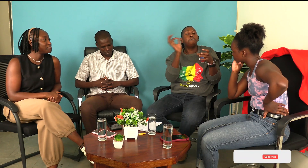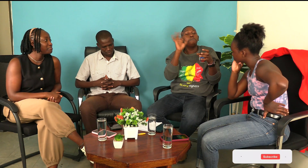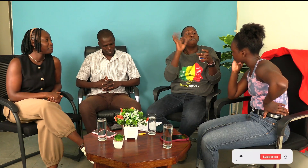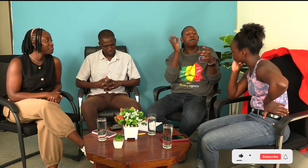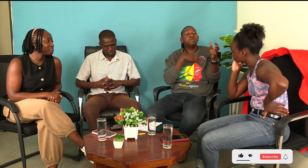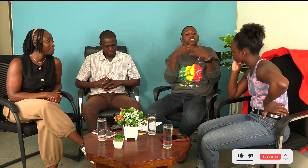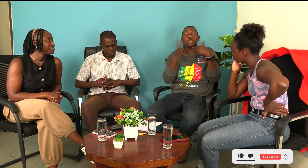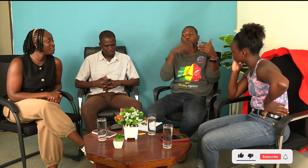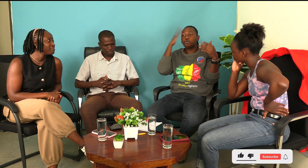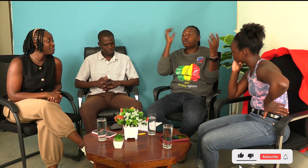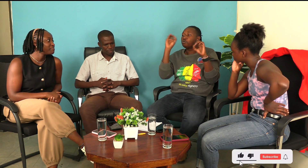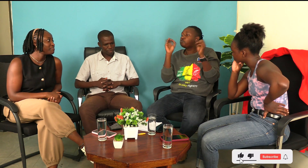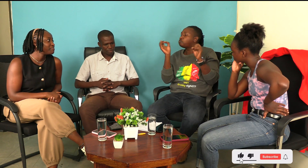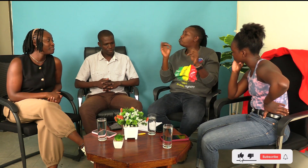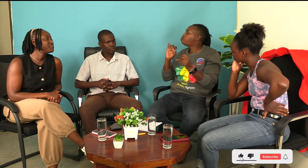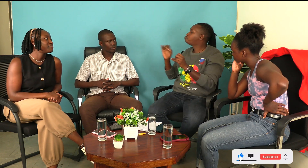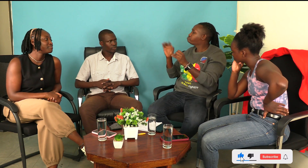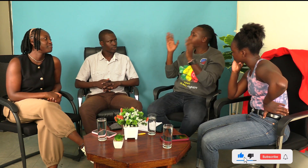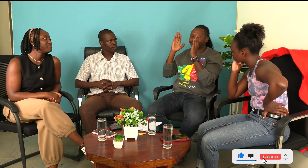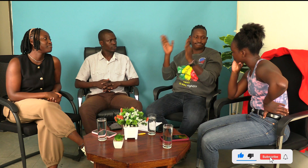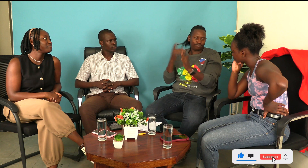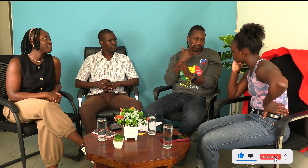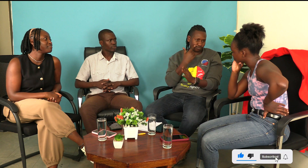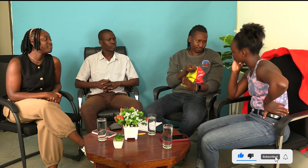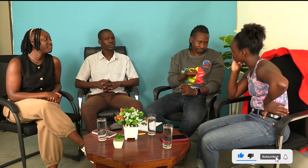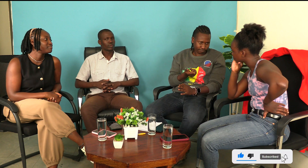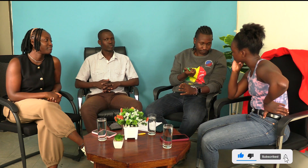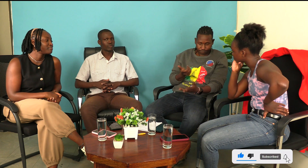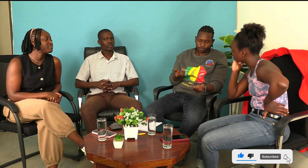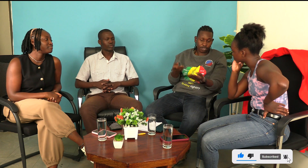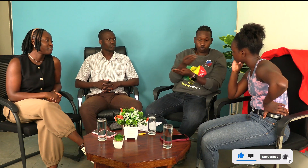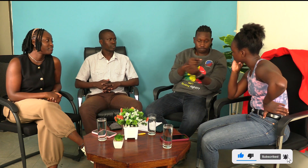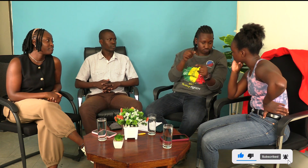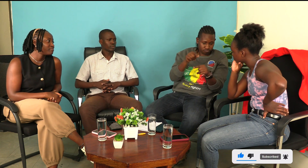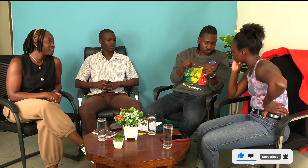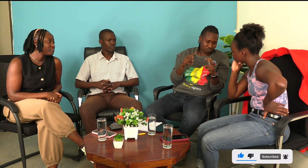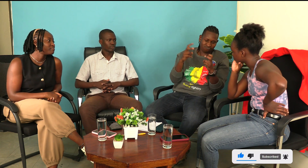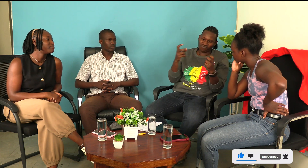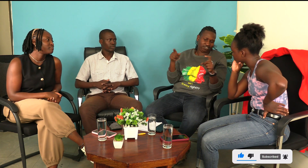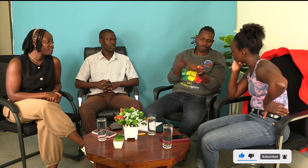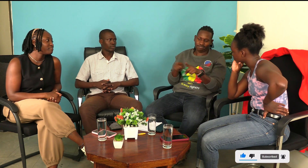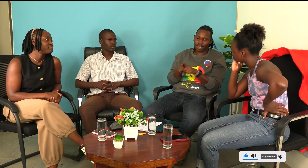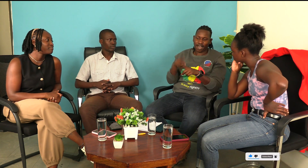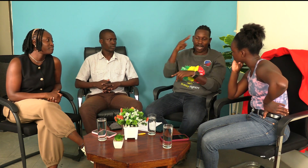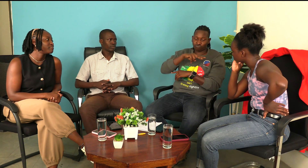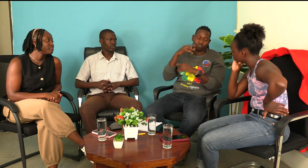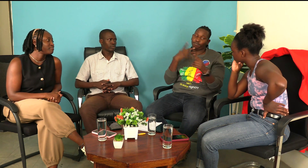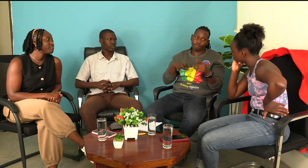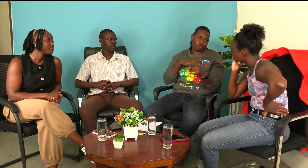And leave it. They're just saying, oh, wow, the deaf can do this. Okay, they're just signing, don't focus on them. So that is the